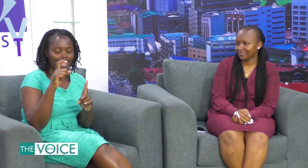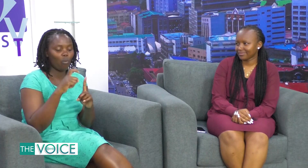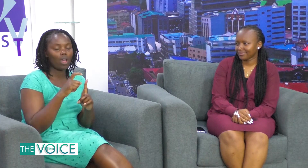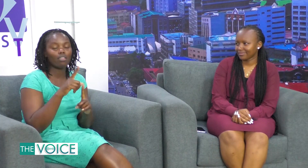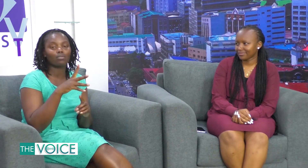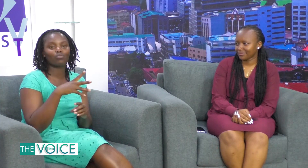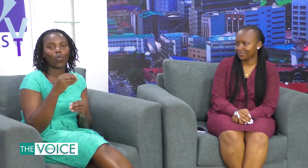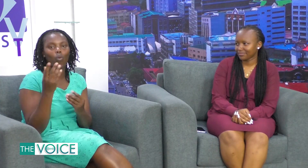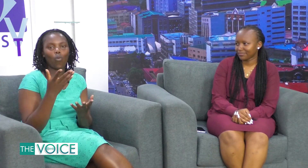Patience